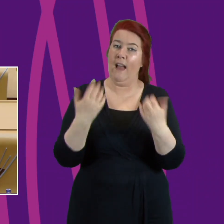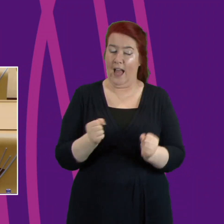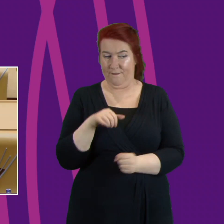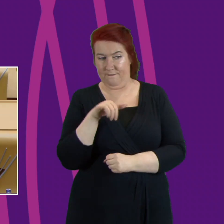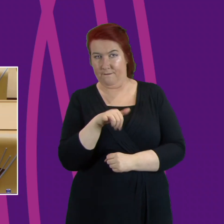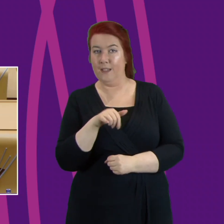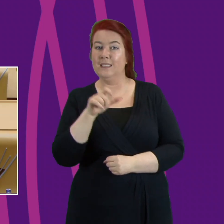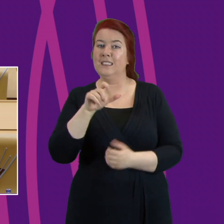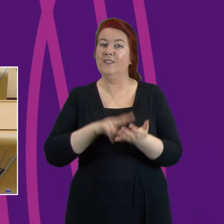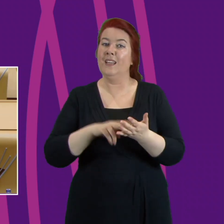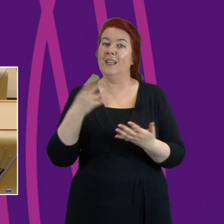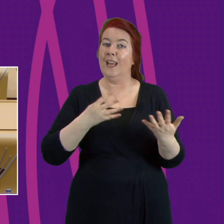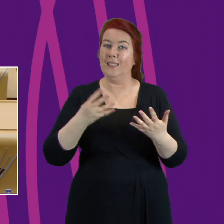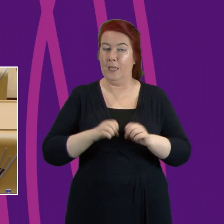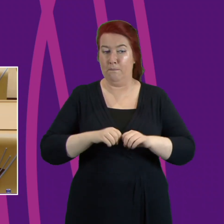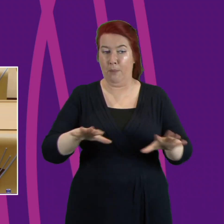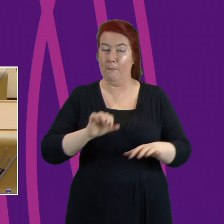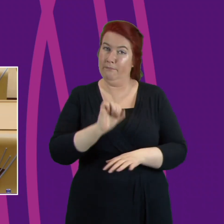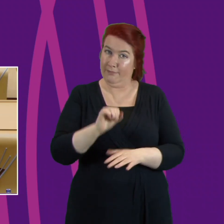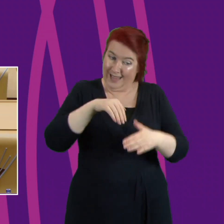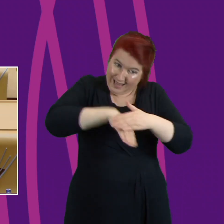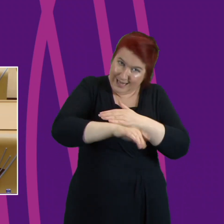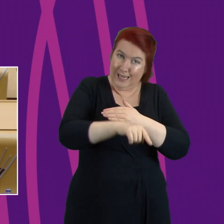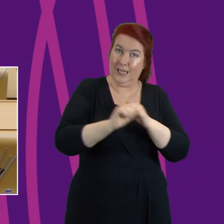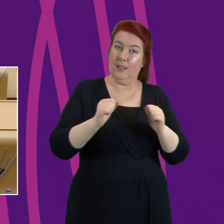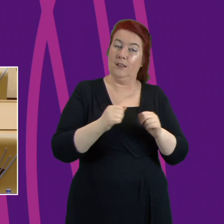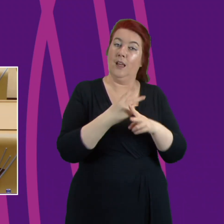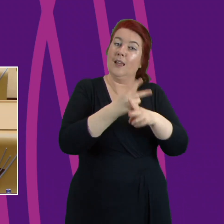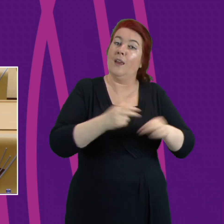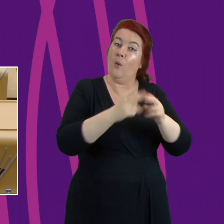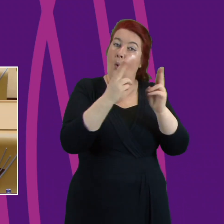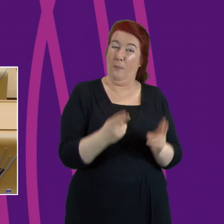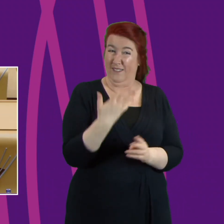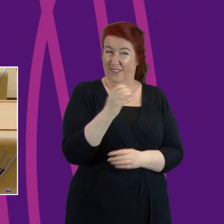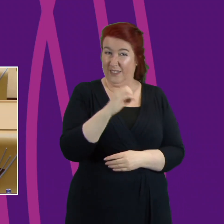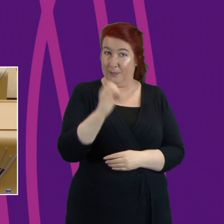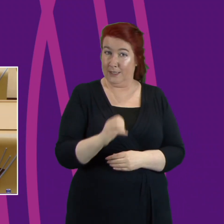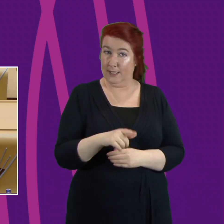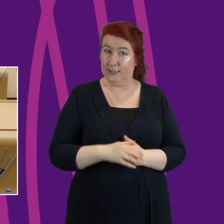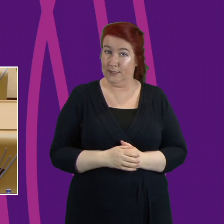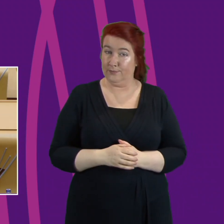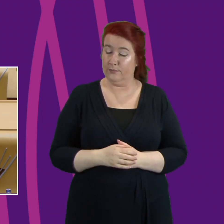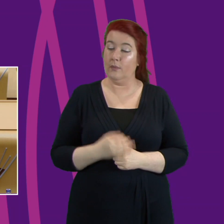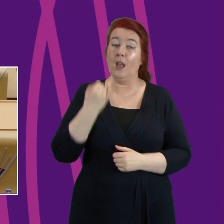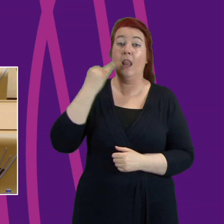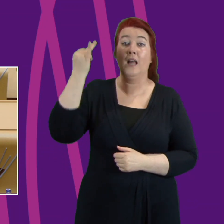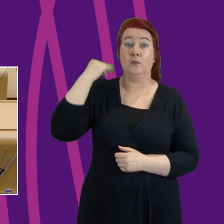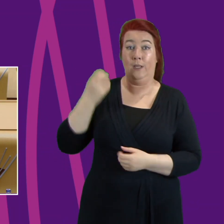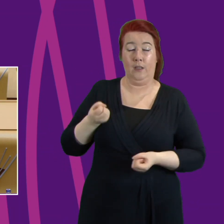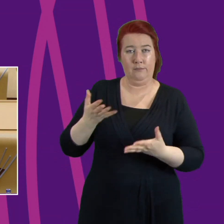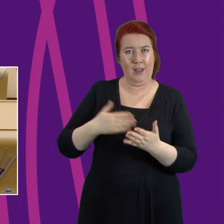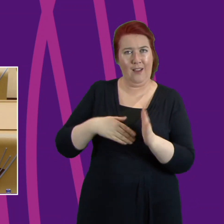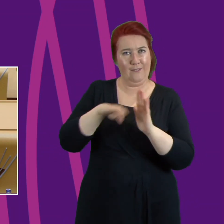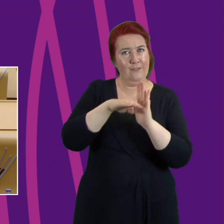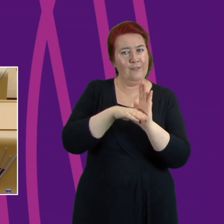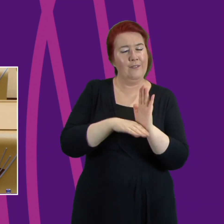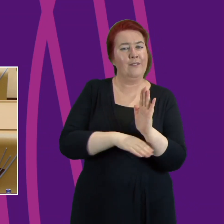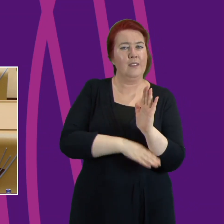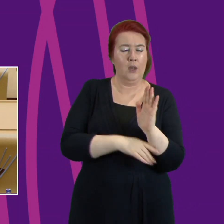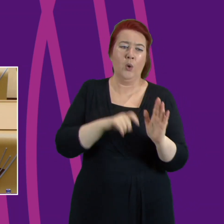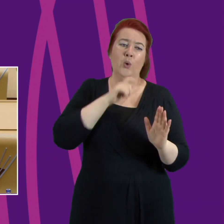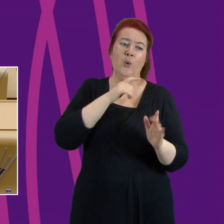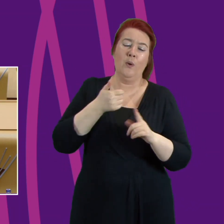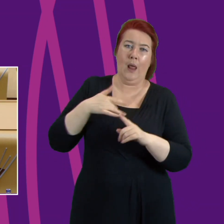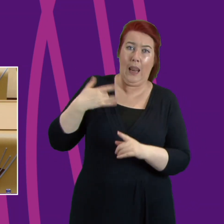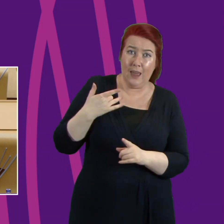suspected Covid-19. Last week, I set out a series of additional steps to support those who live and work in our